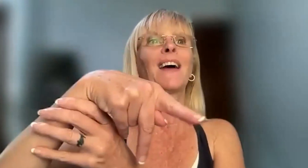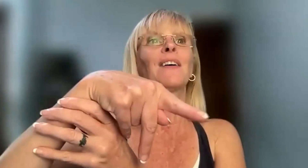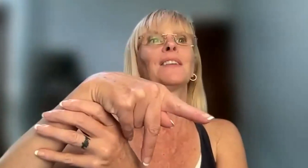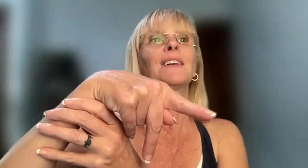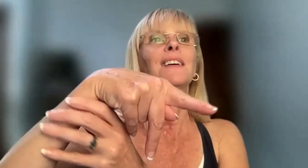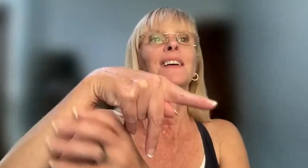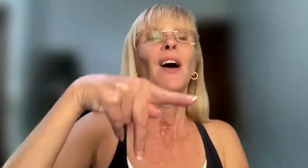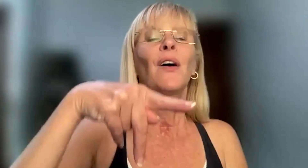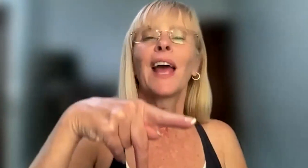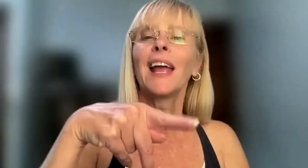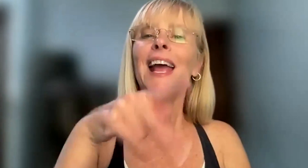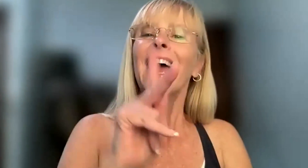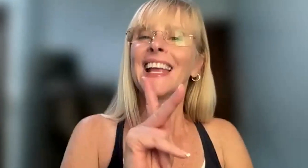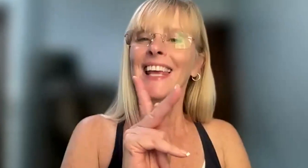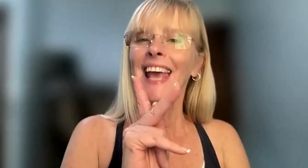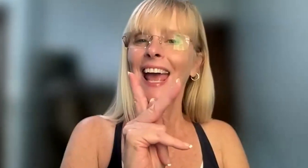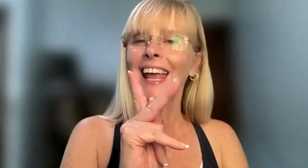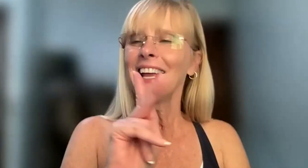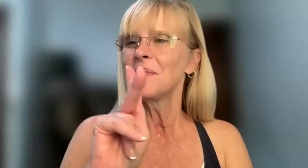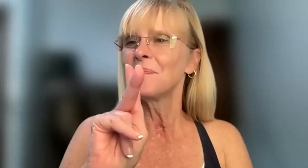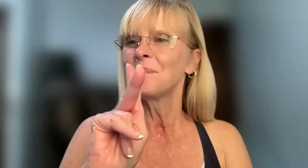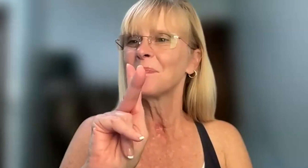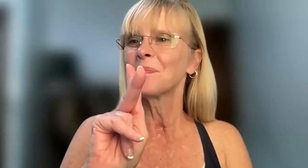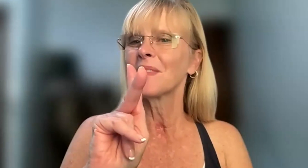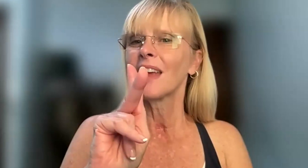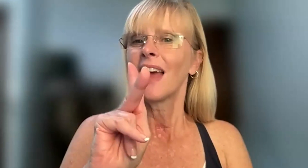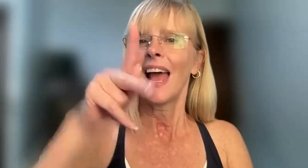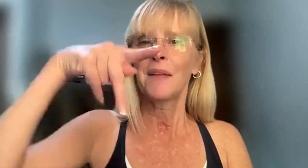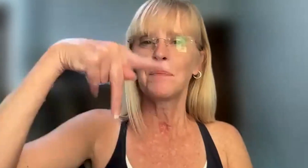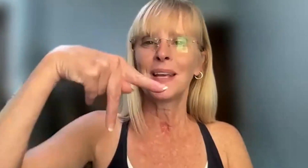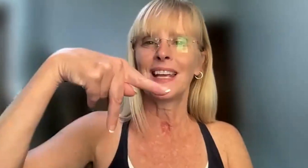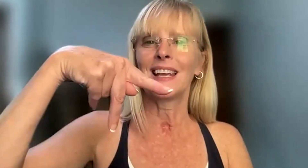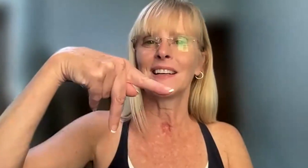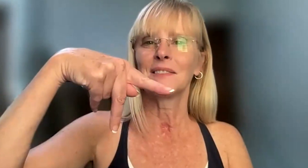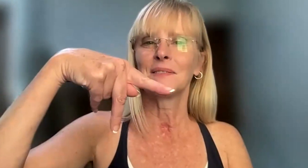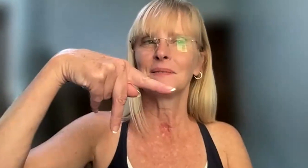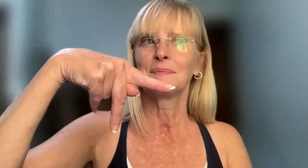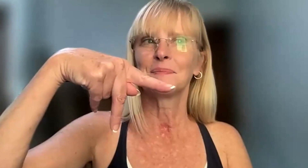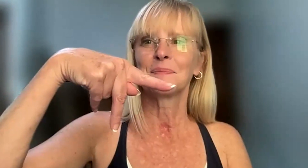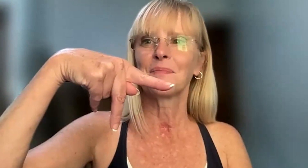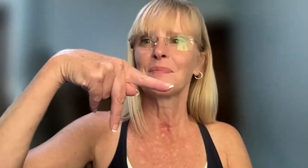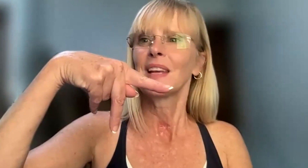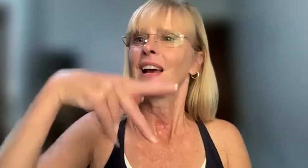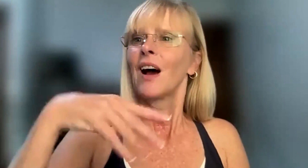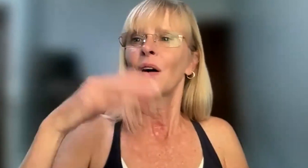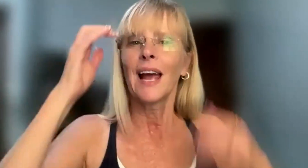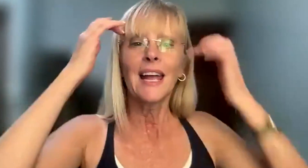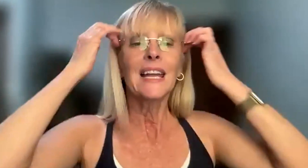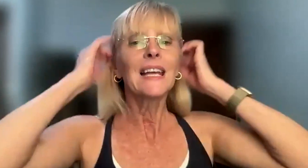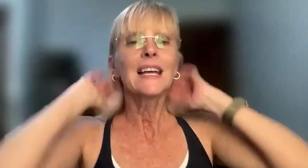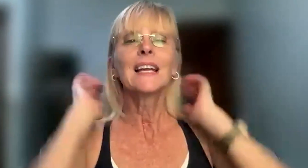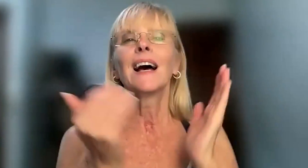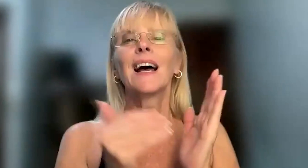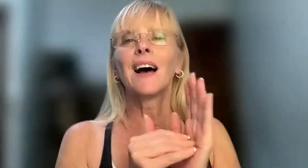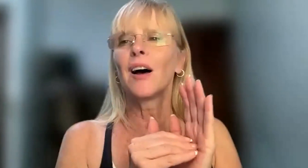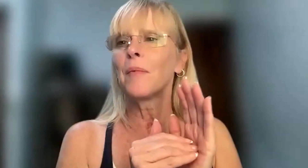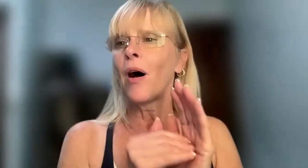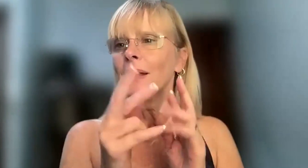down. Okay, K and P. Okay, and again, all of